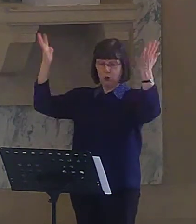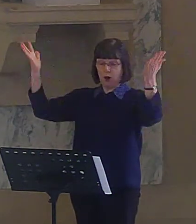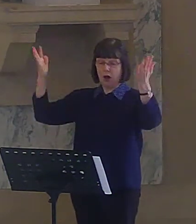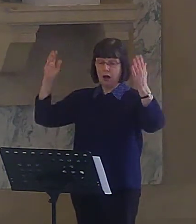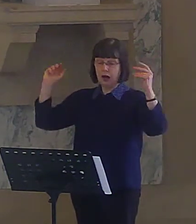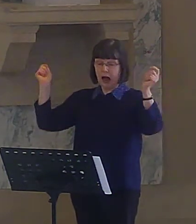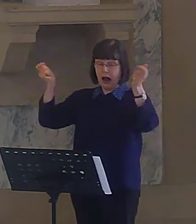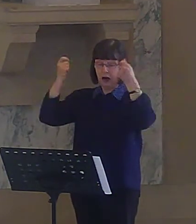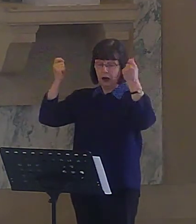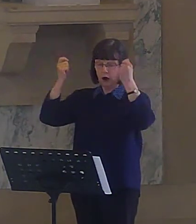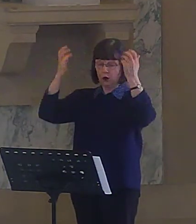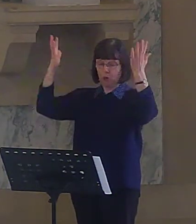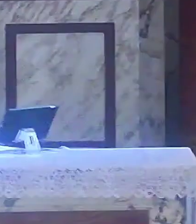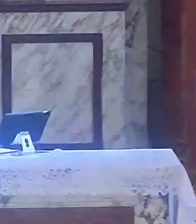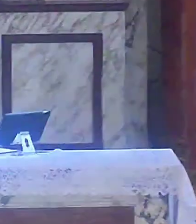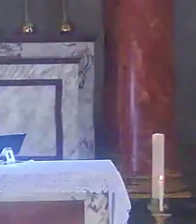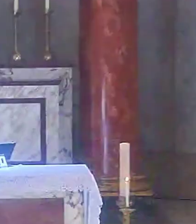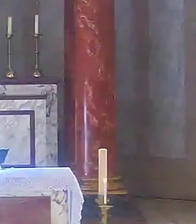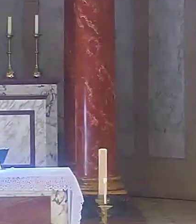Alleluia, alleluia.